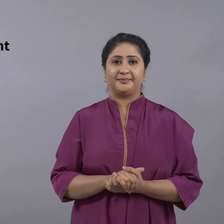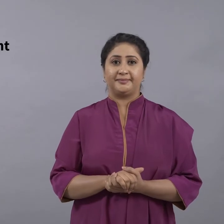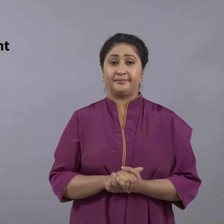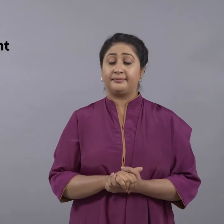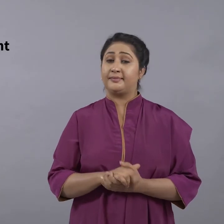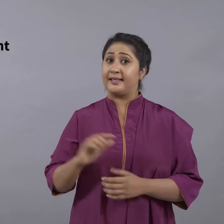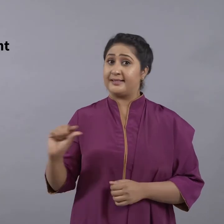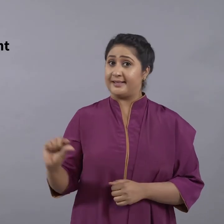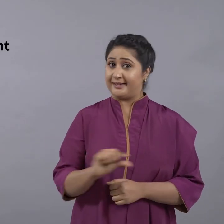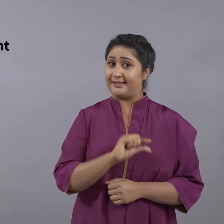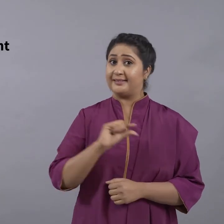Sentences.